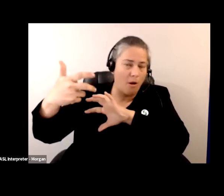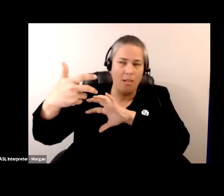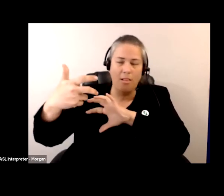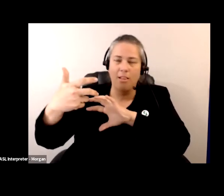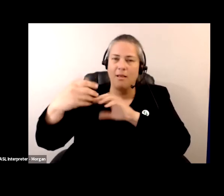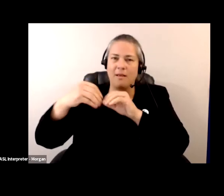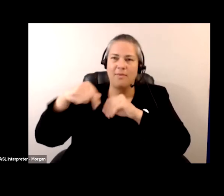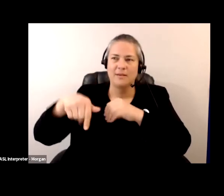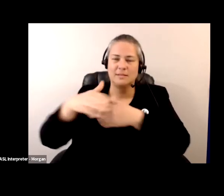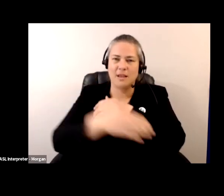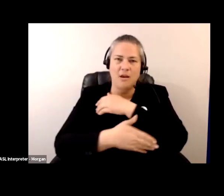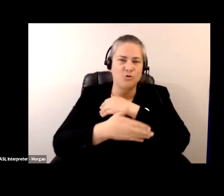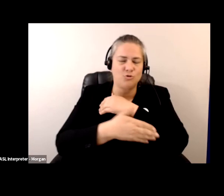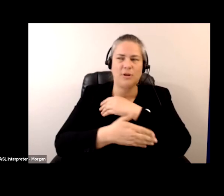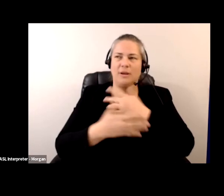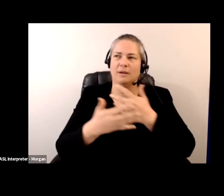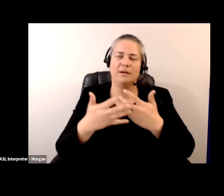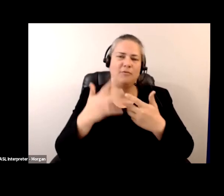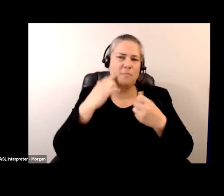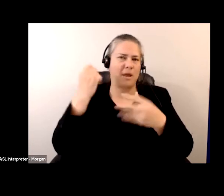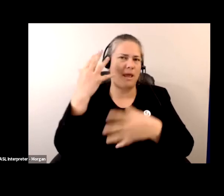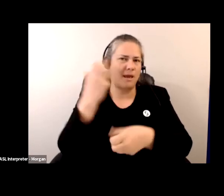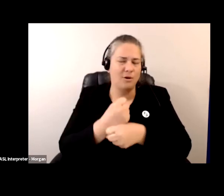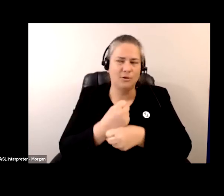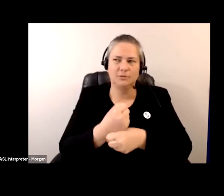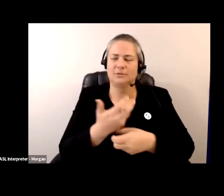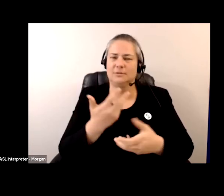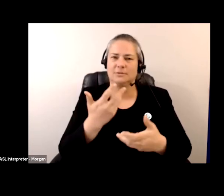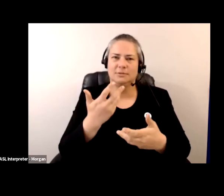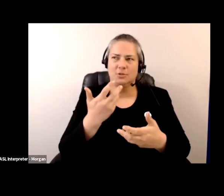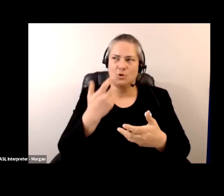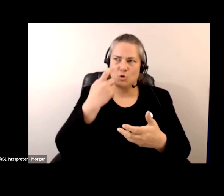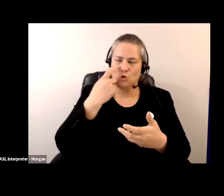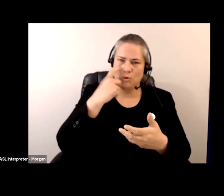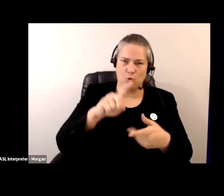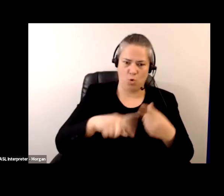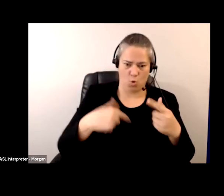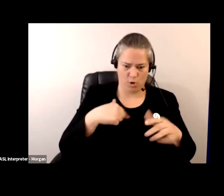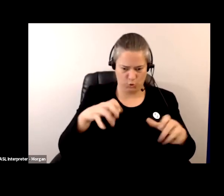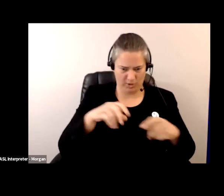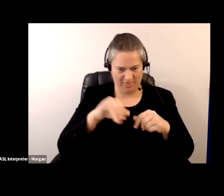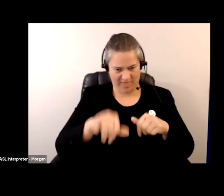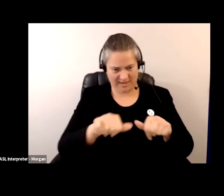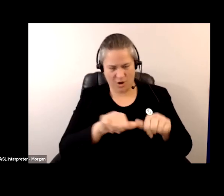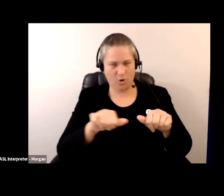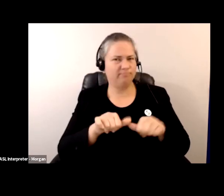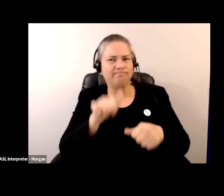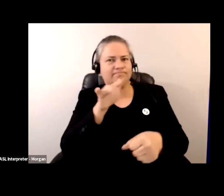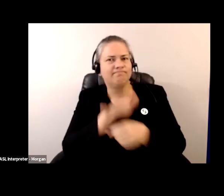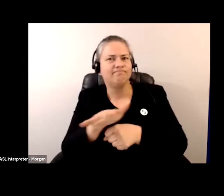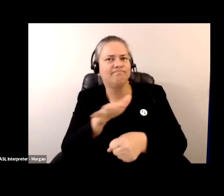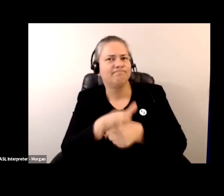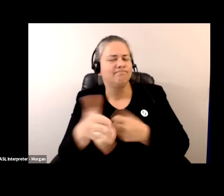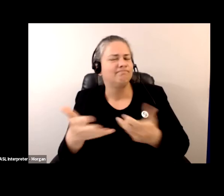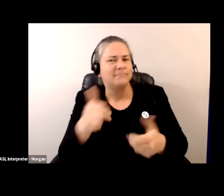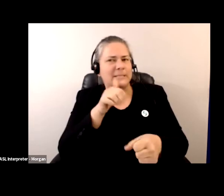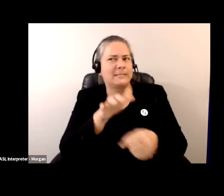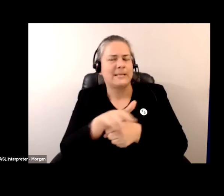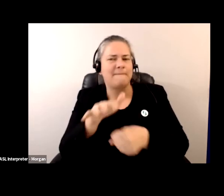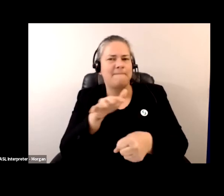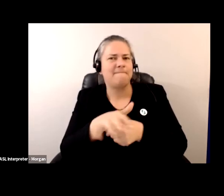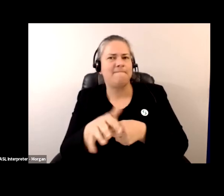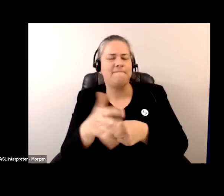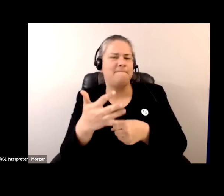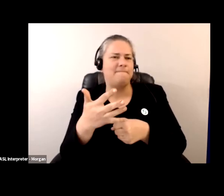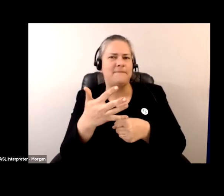recognition that what we've been doing in this area is just not enough. And it's not enough qualitatively,